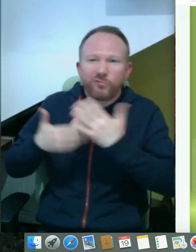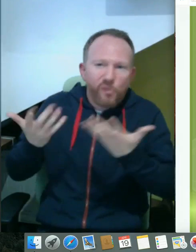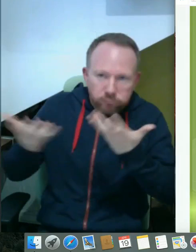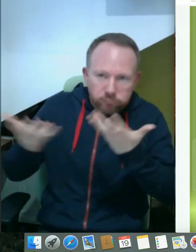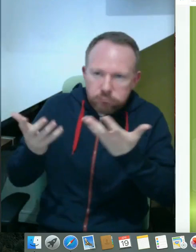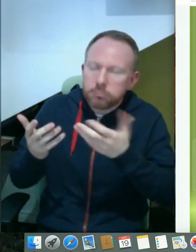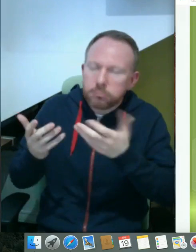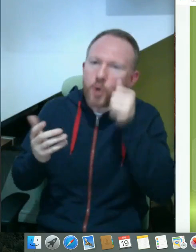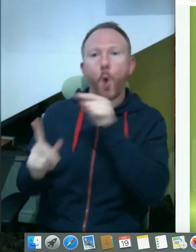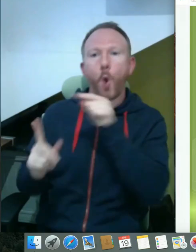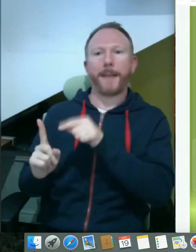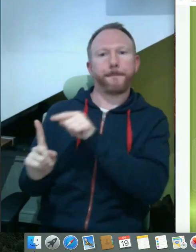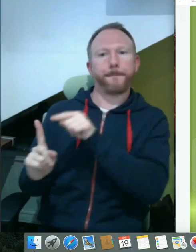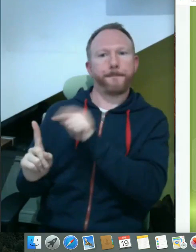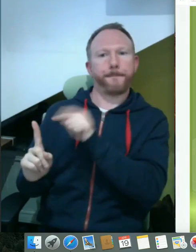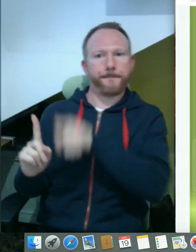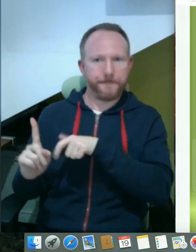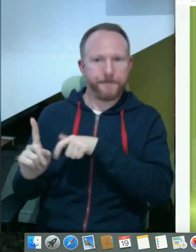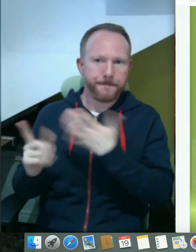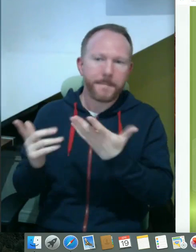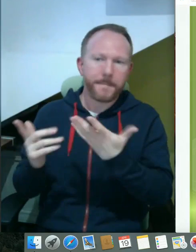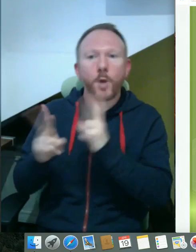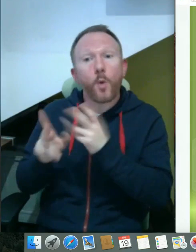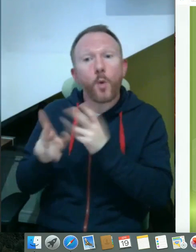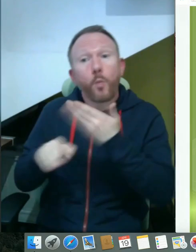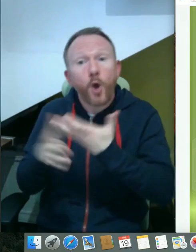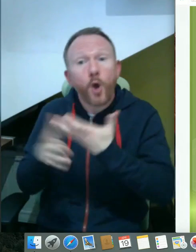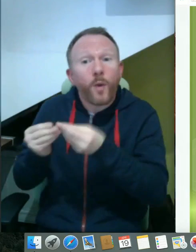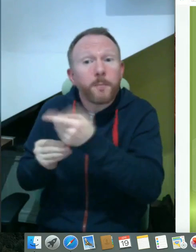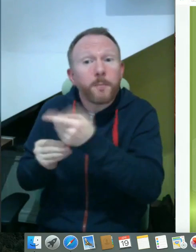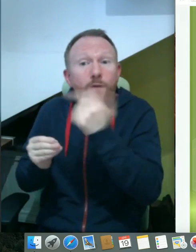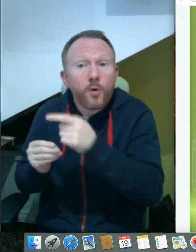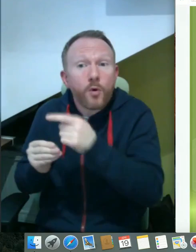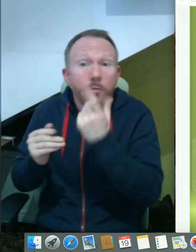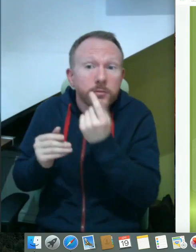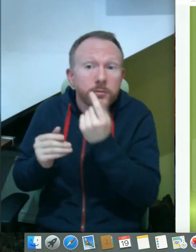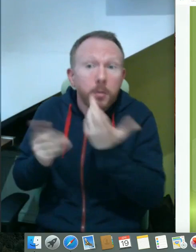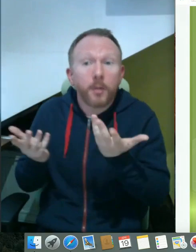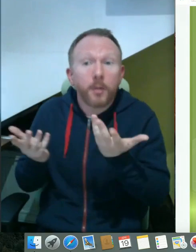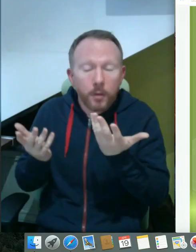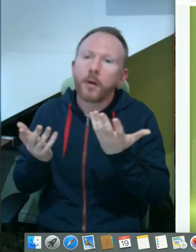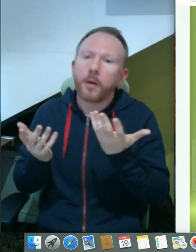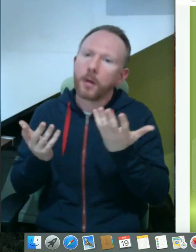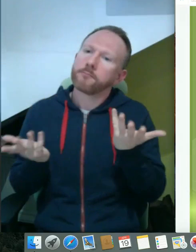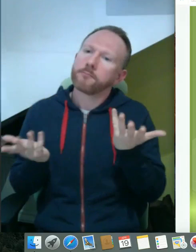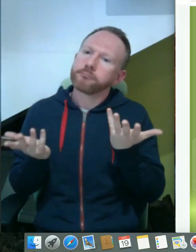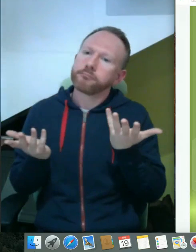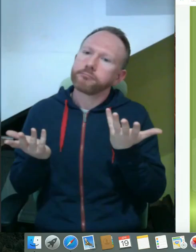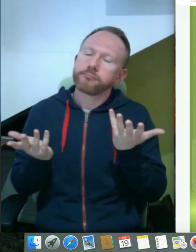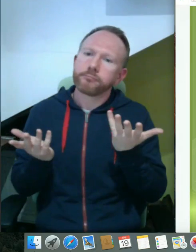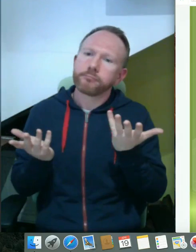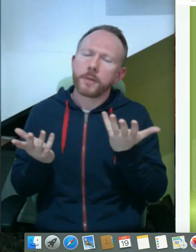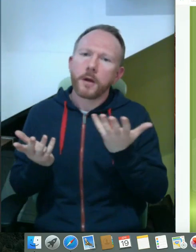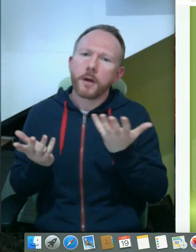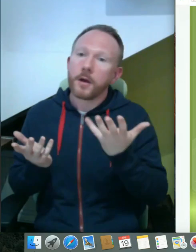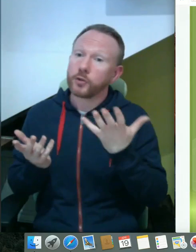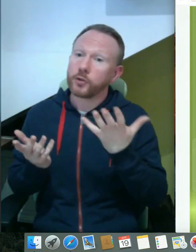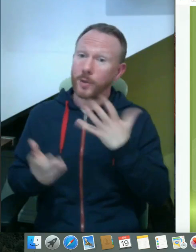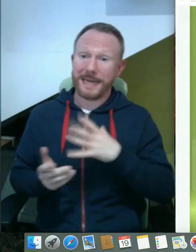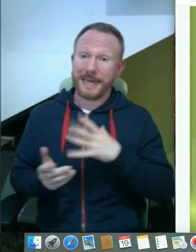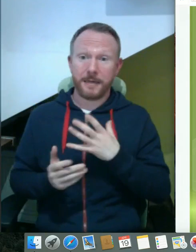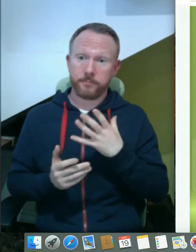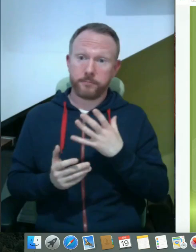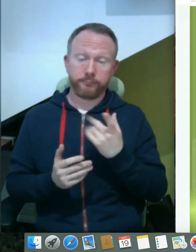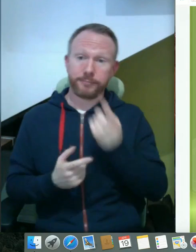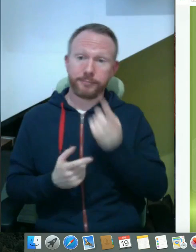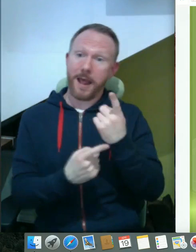times, other parts of their career, or other times in the deaf person's life. There was quite a well-reported example